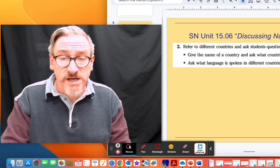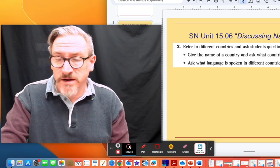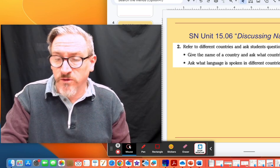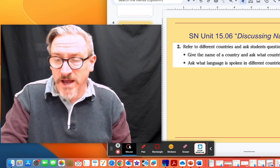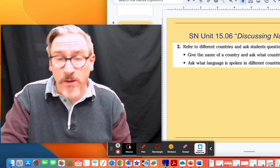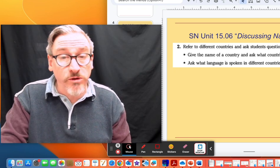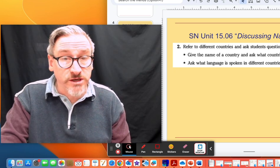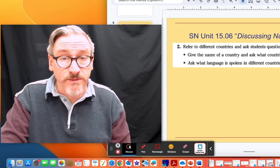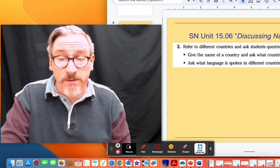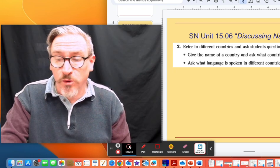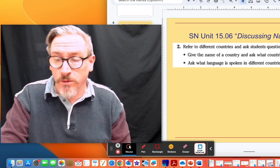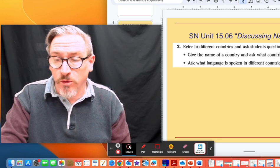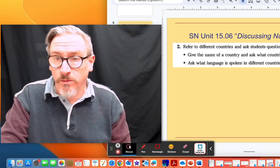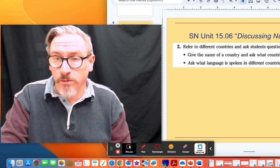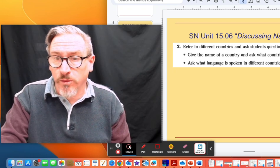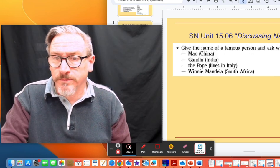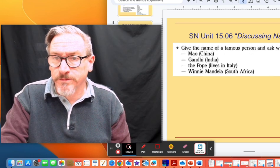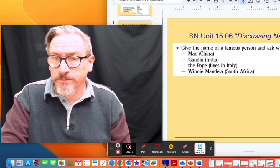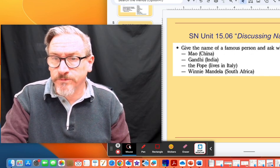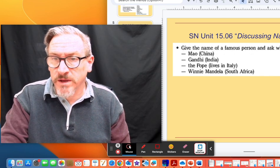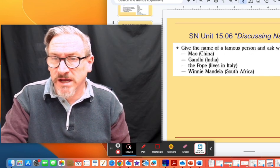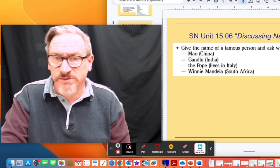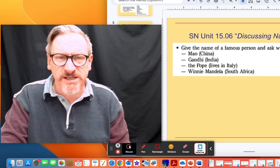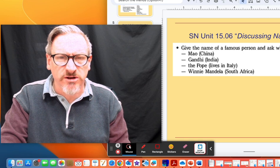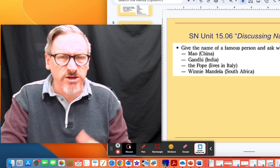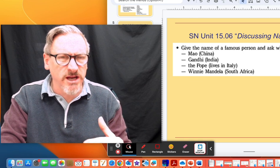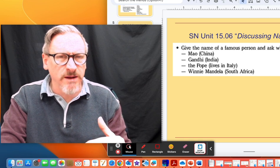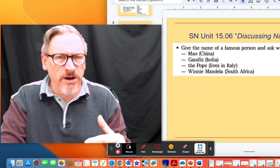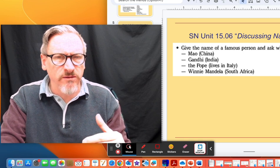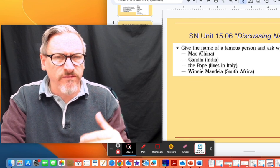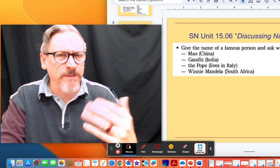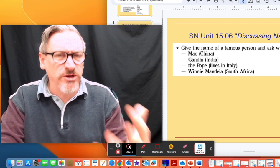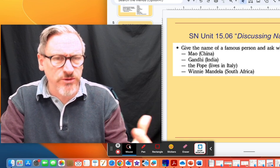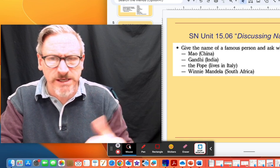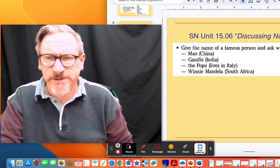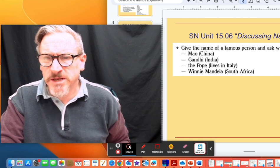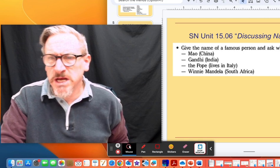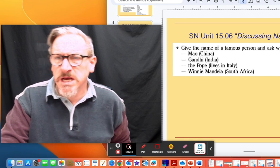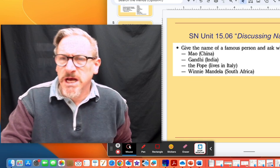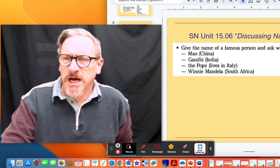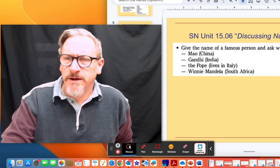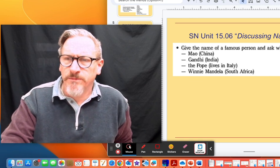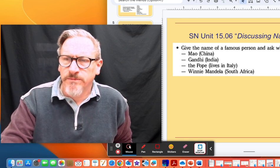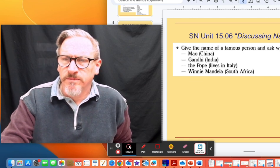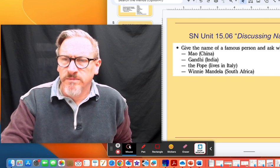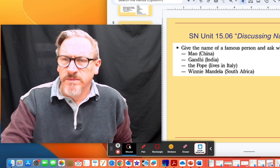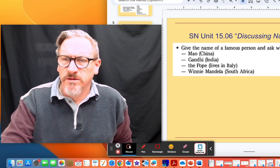Those kind of vocab will start to become more and more important as we start talking about family trees.